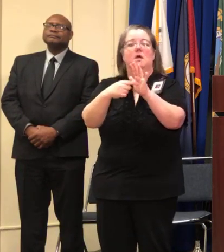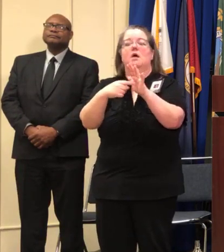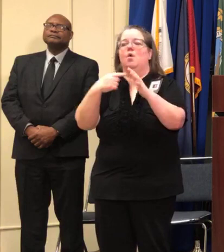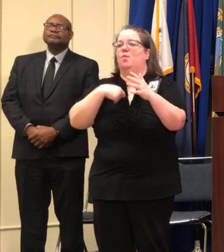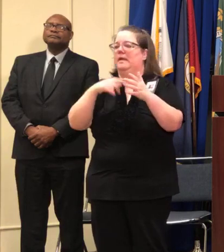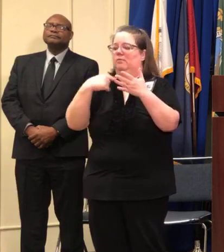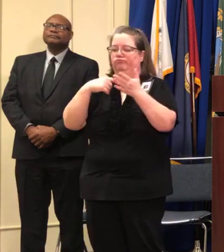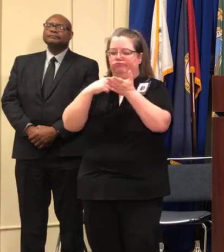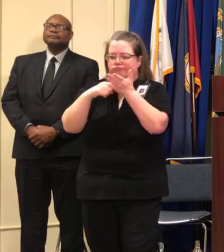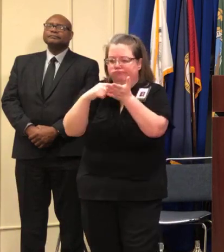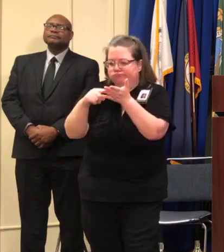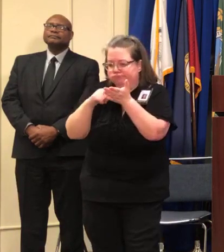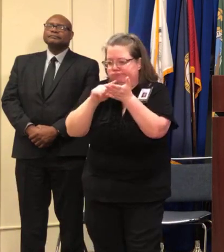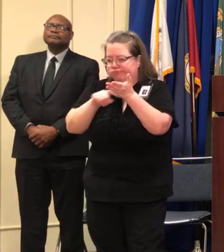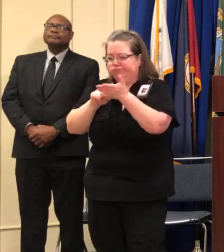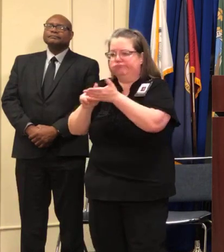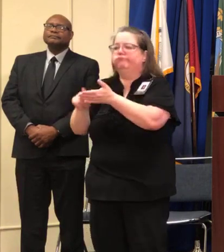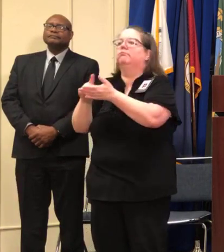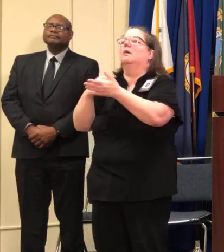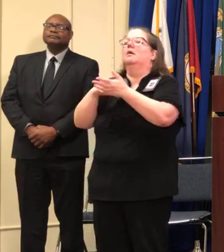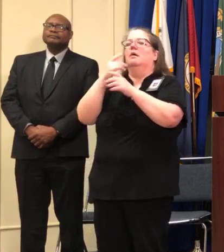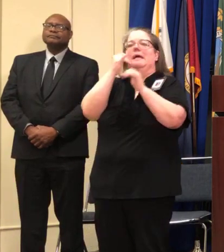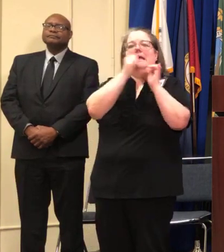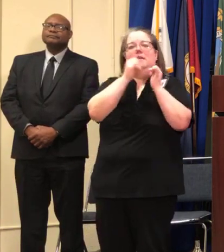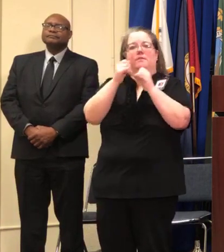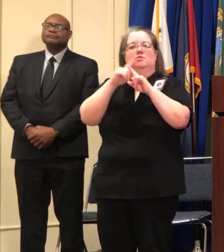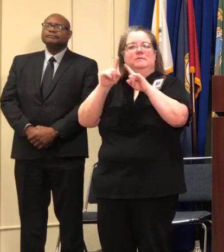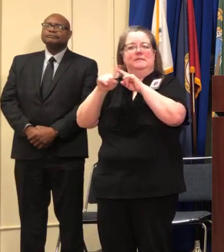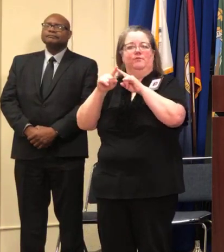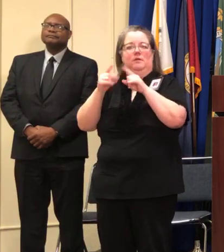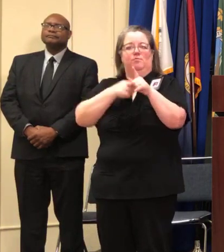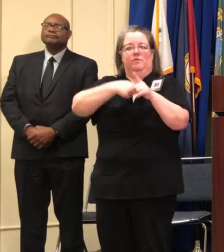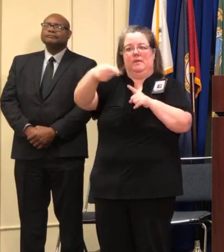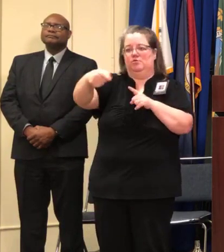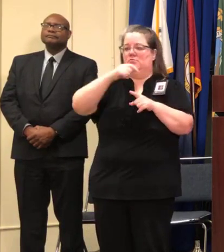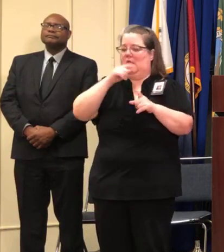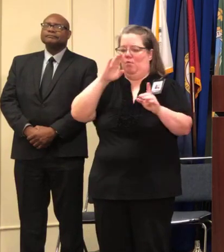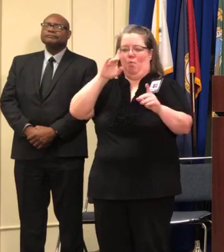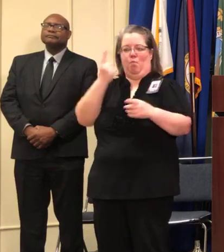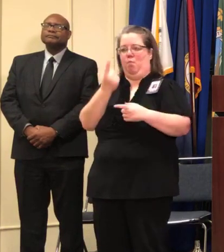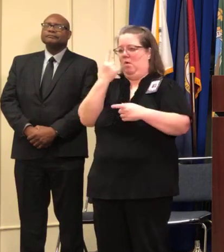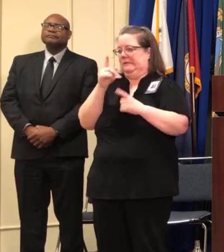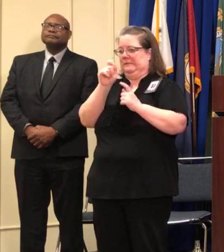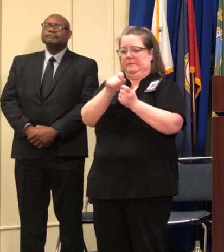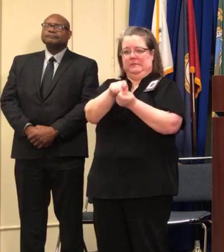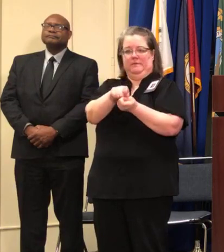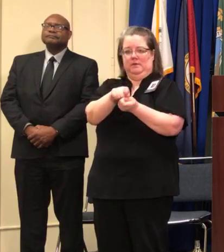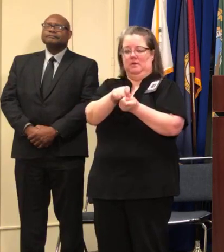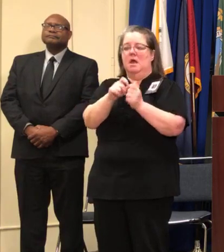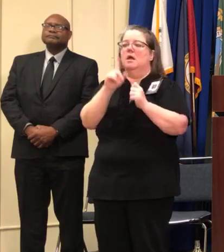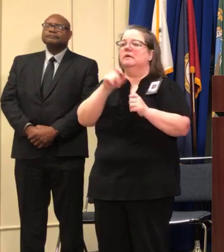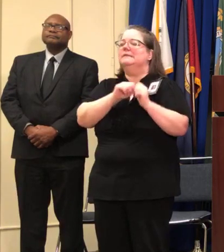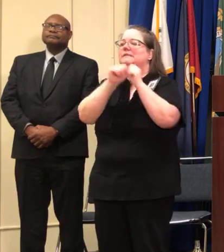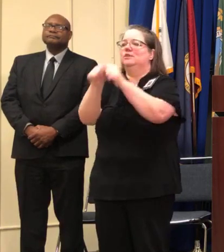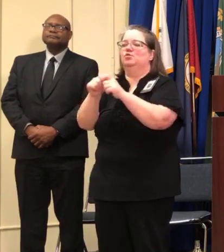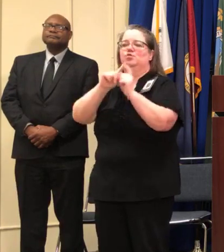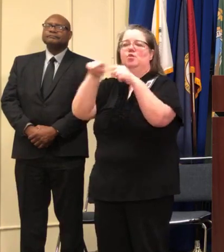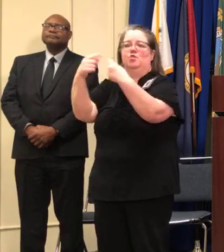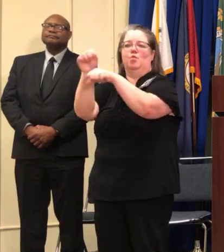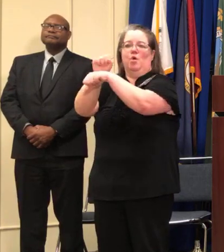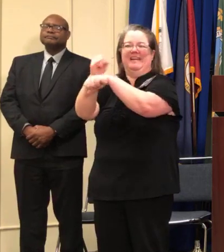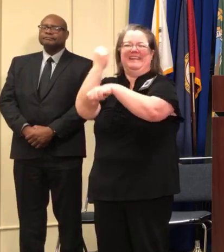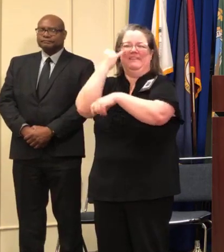contact investigations, individuals in a variety of professions, I'm not focused on one specifically, continue to go to work while they're